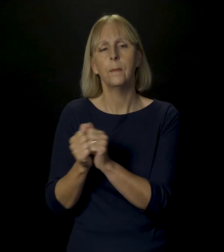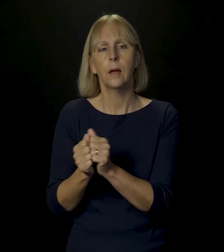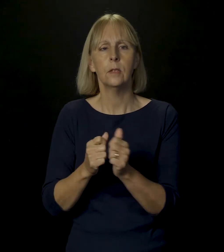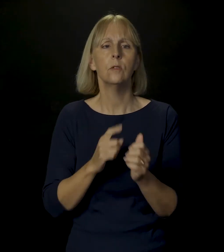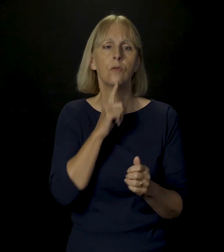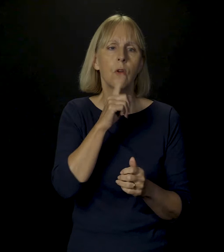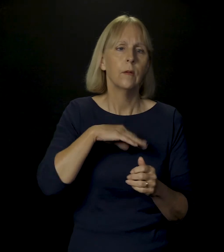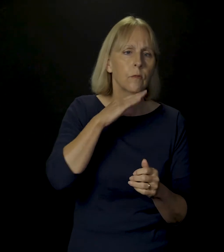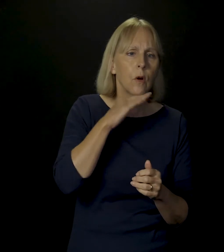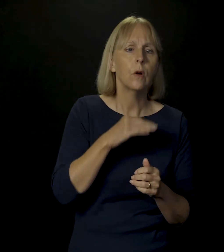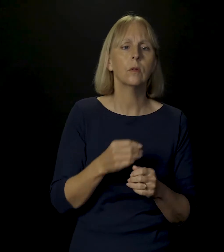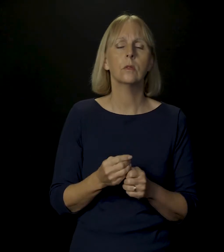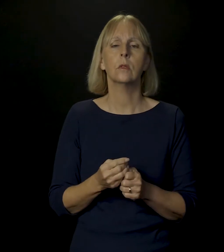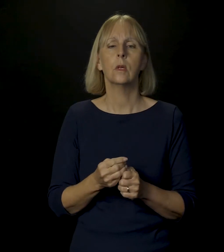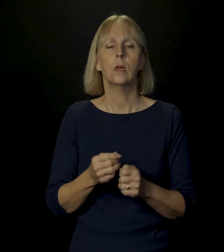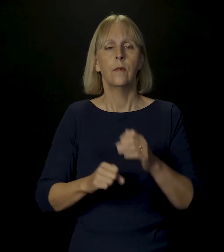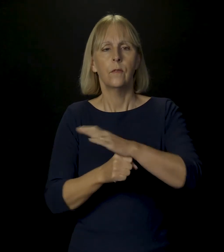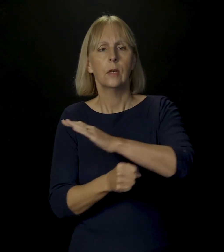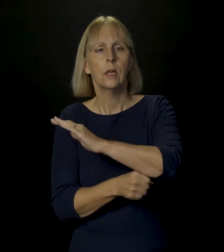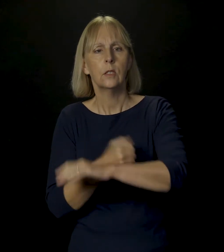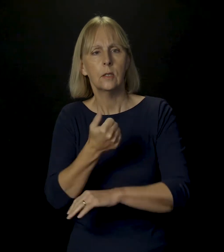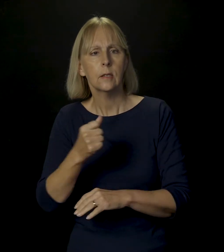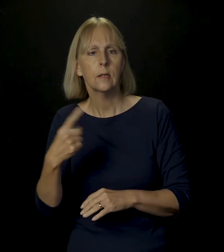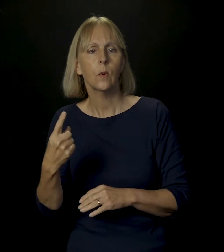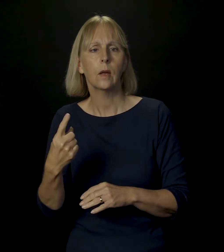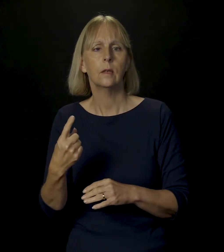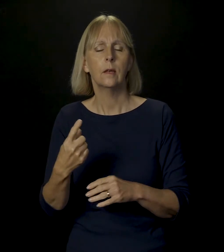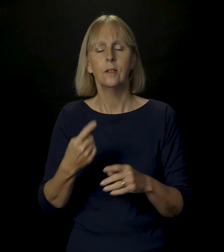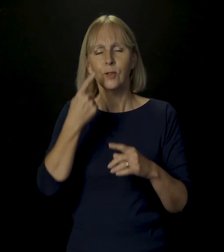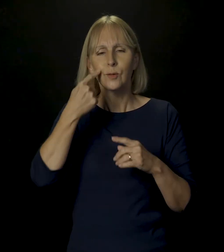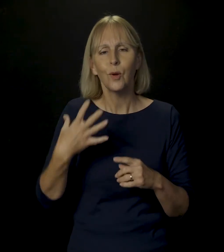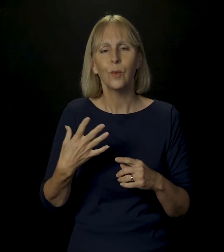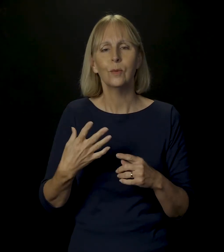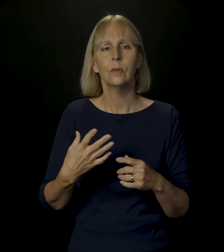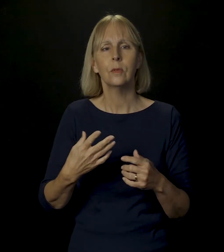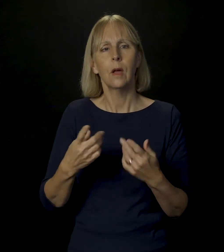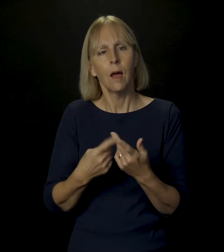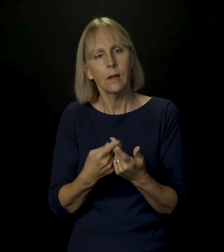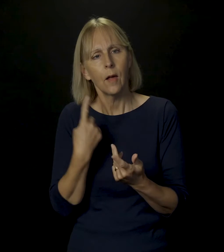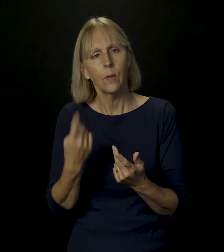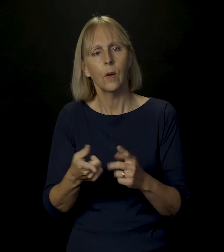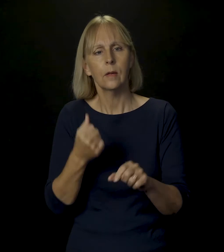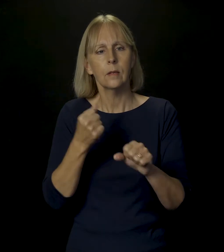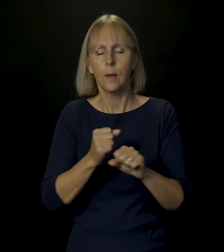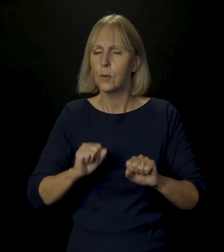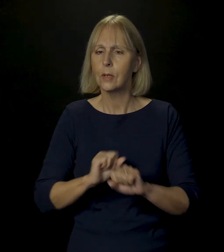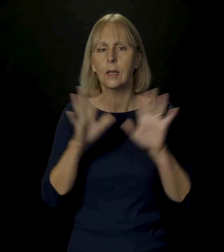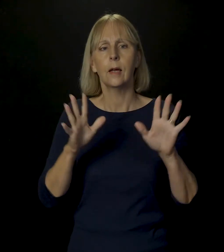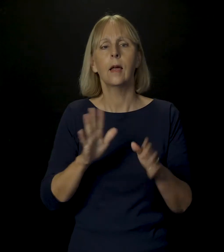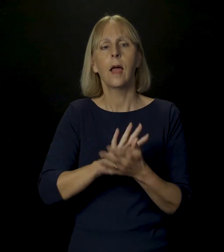61 Amazing organisations Is just another Clear example Of the church Being the church